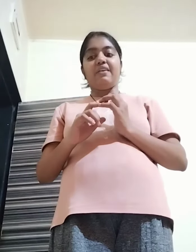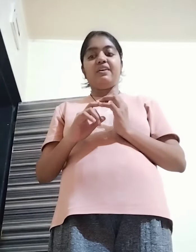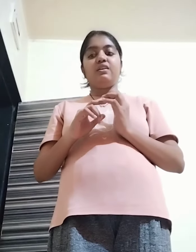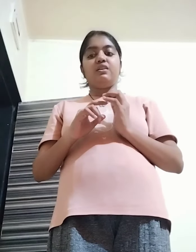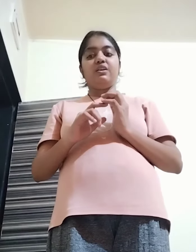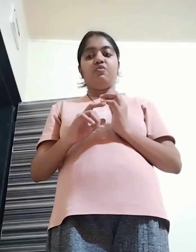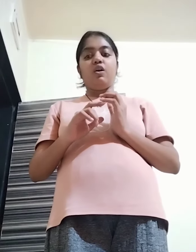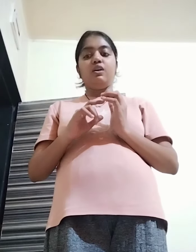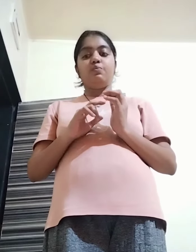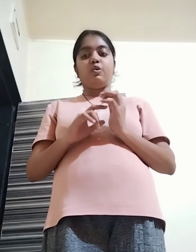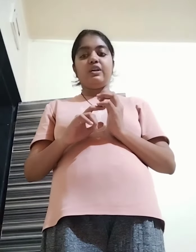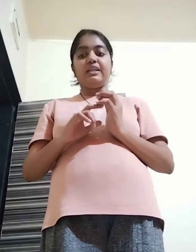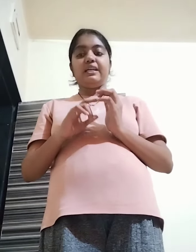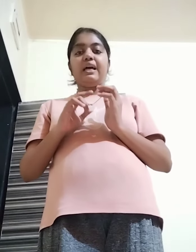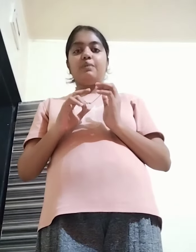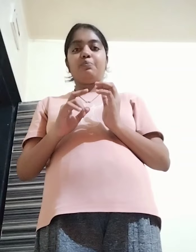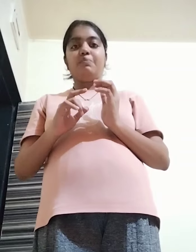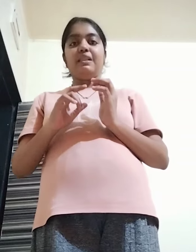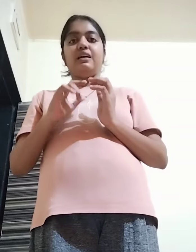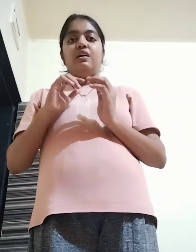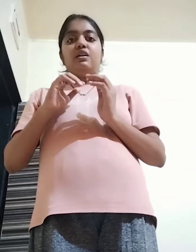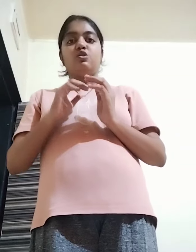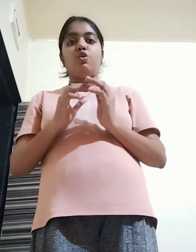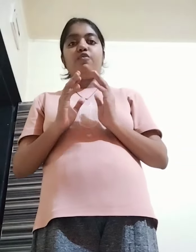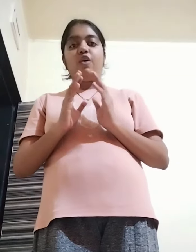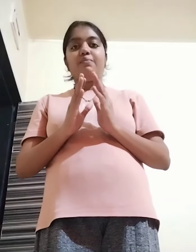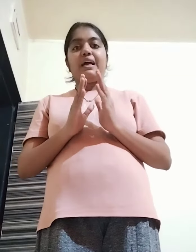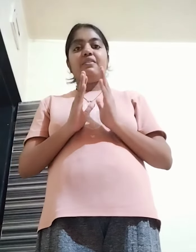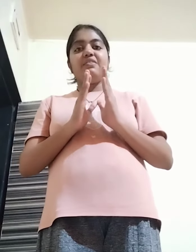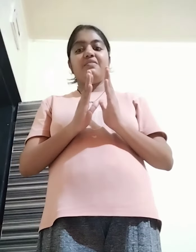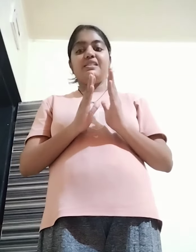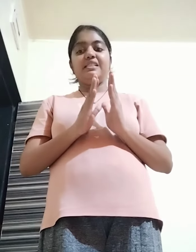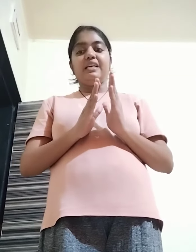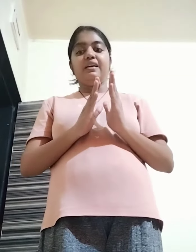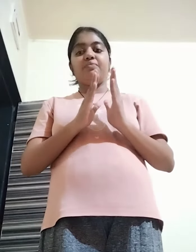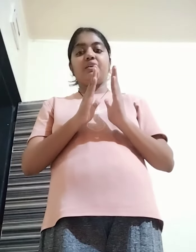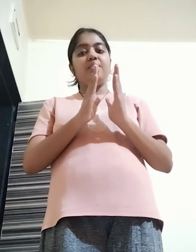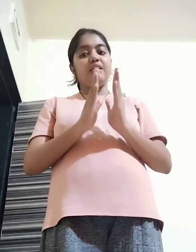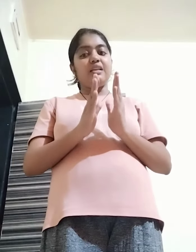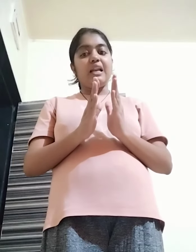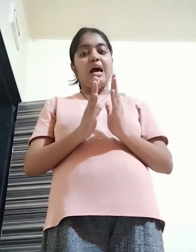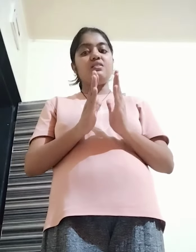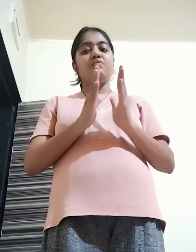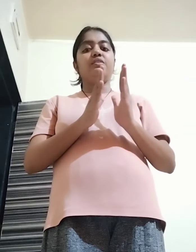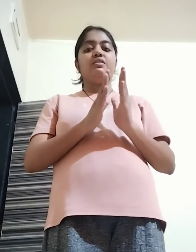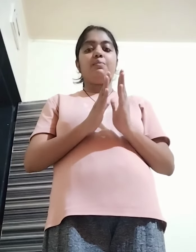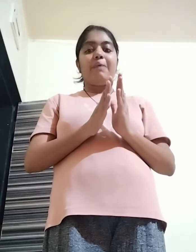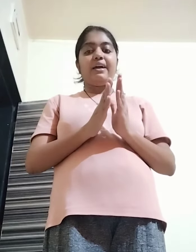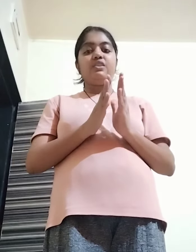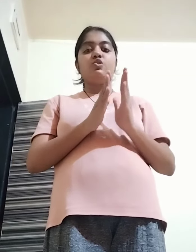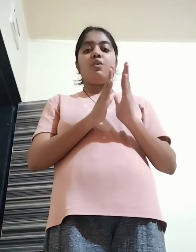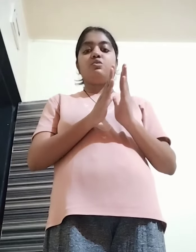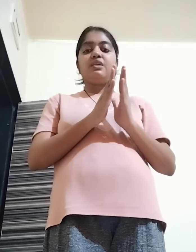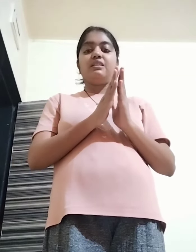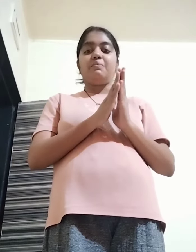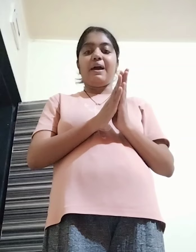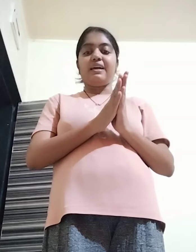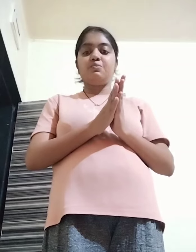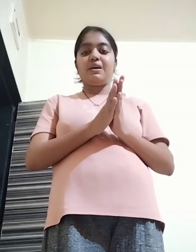private, default, protected and public. So from that we will see within the class, within the package, outside the package by